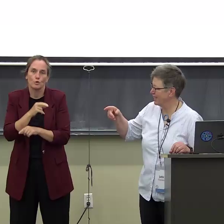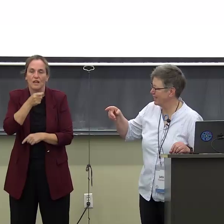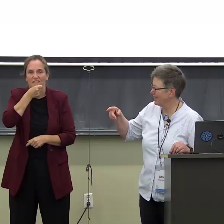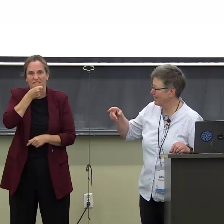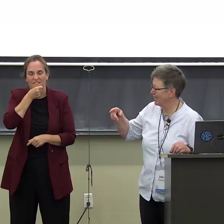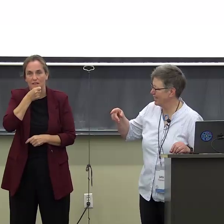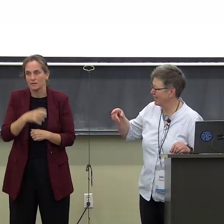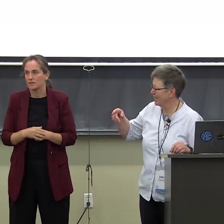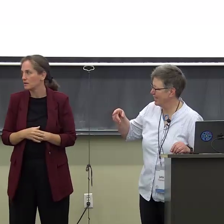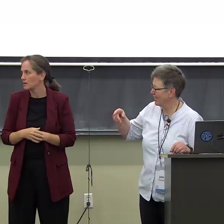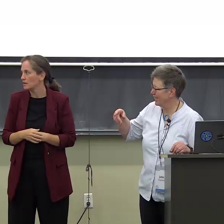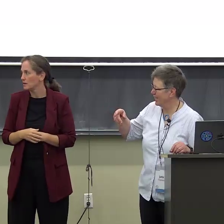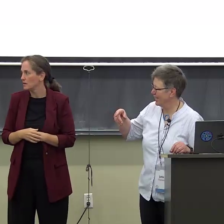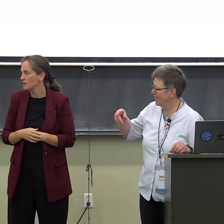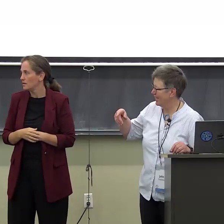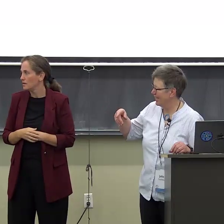that we can.